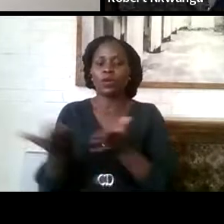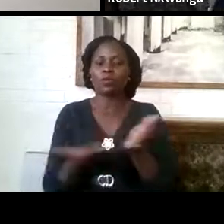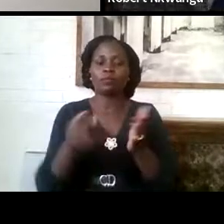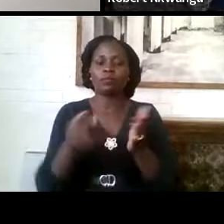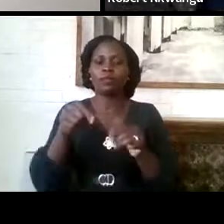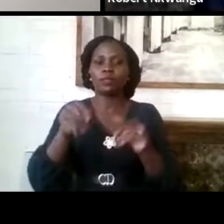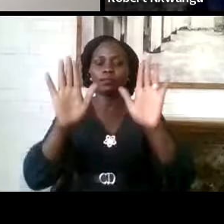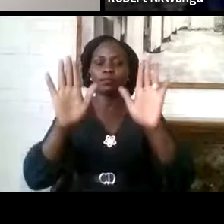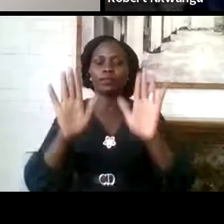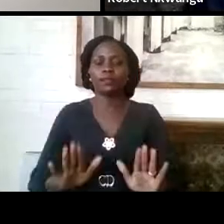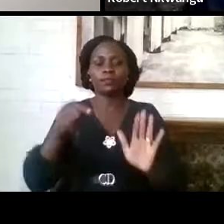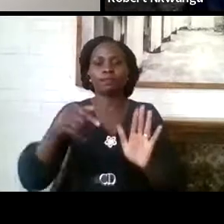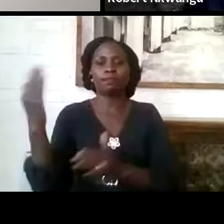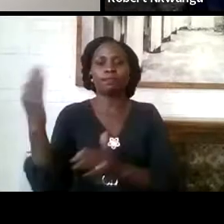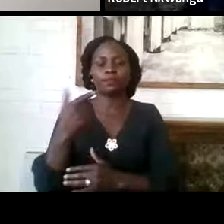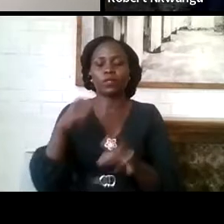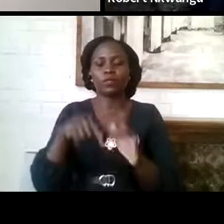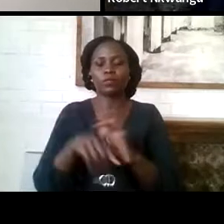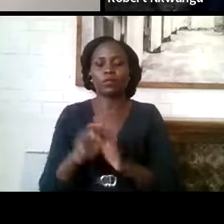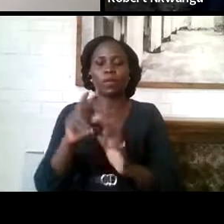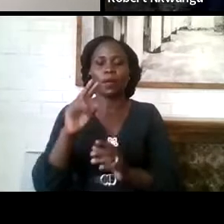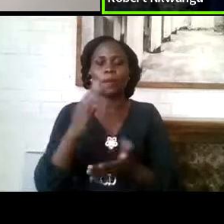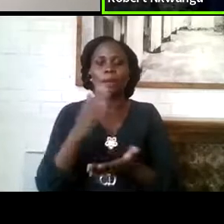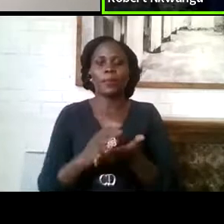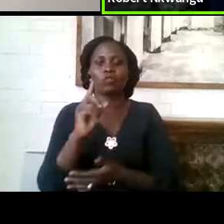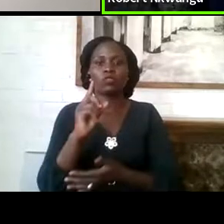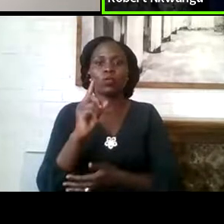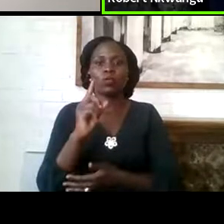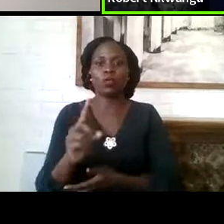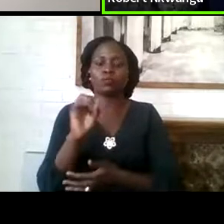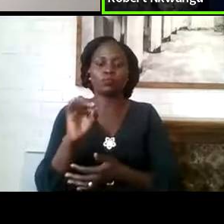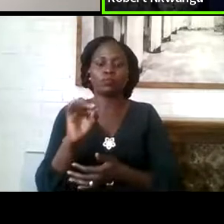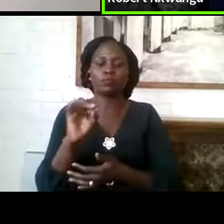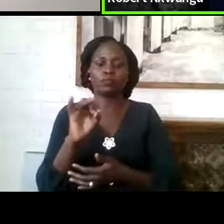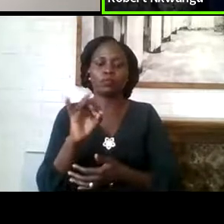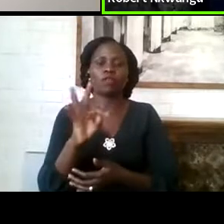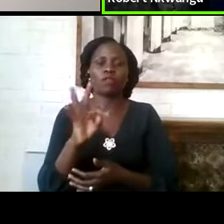one of the sessions being conducted at the Forum